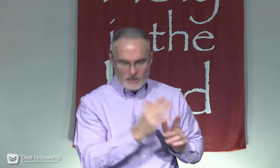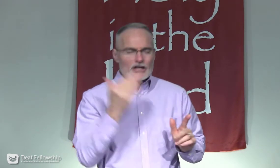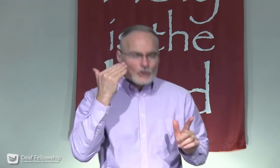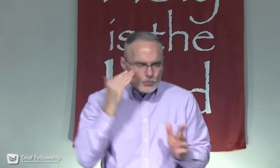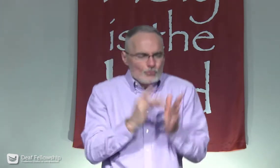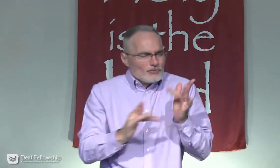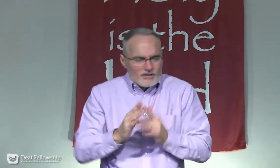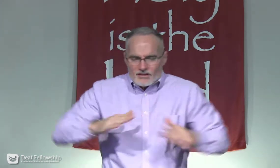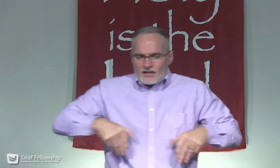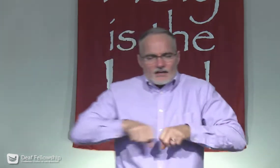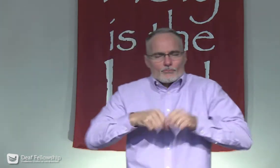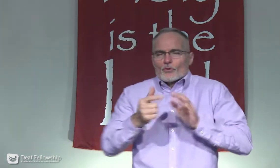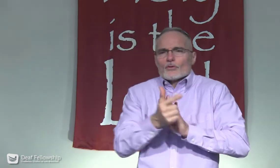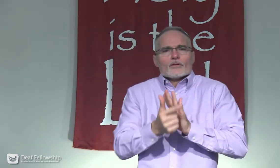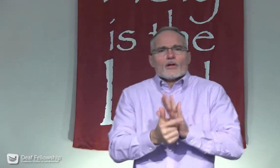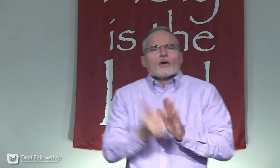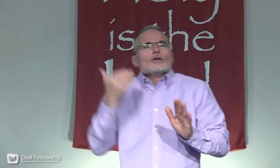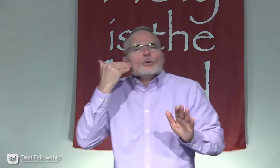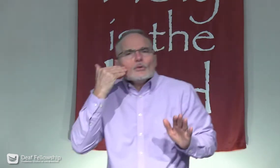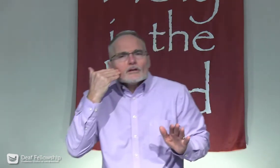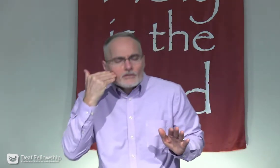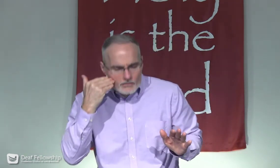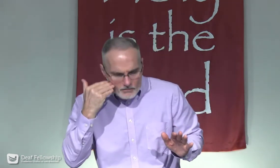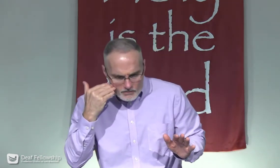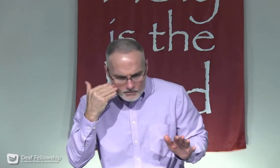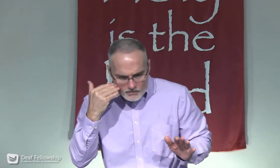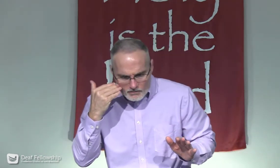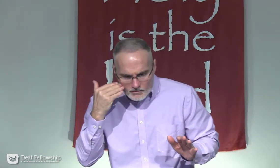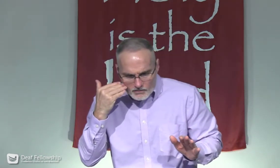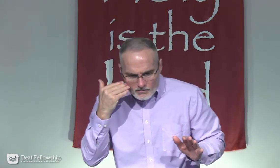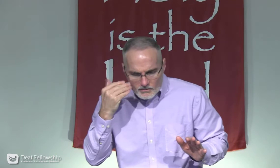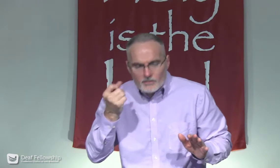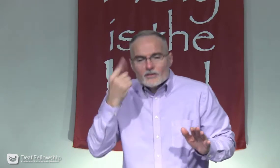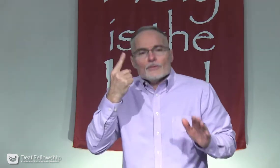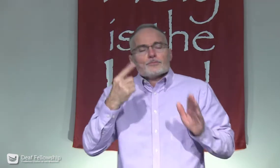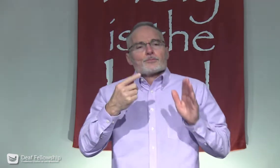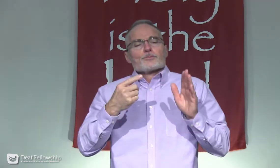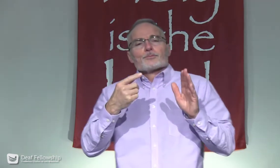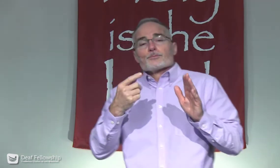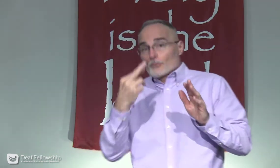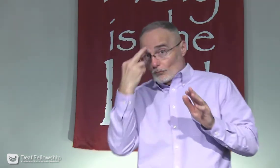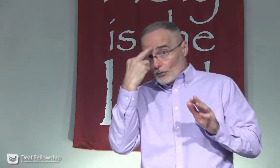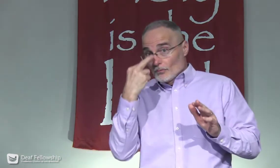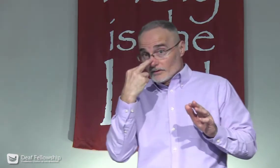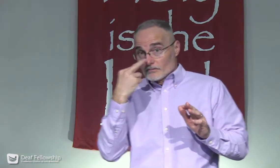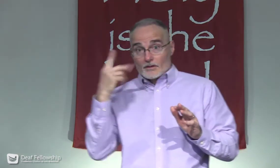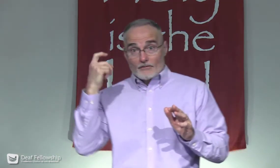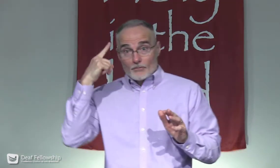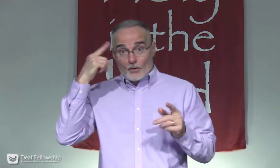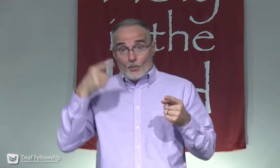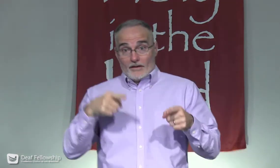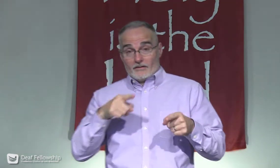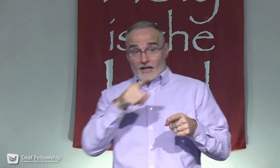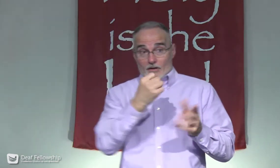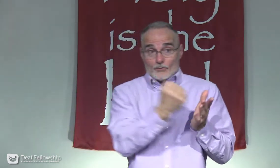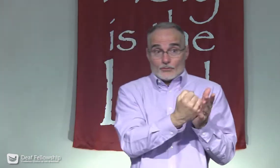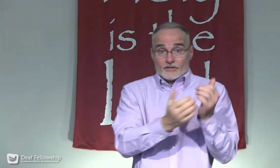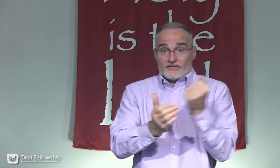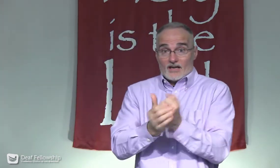instantaneously he had reverence for Jesus. He knew that Jesus hadn't broken any laws. Now,